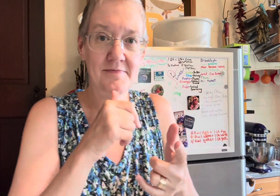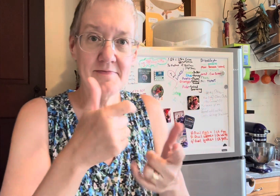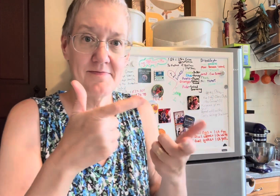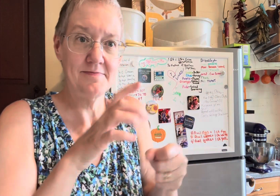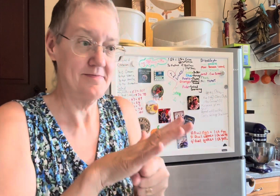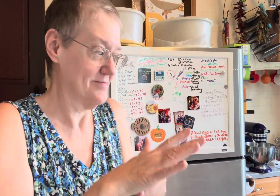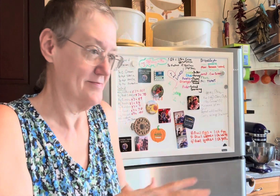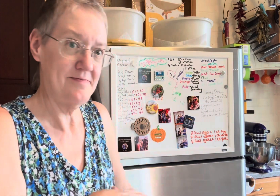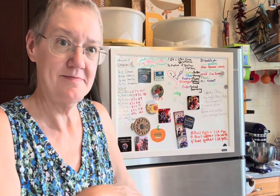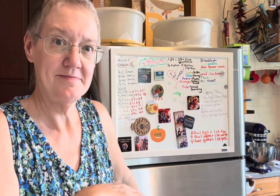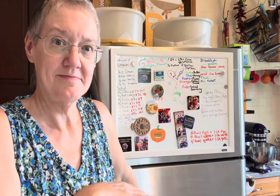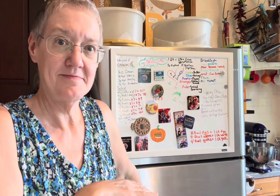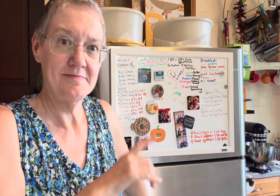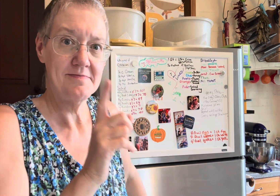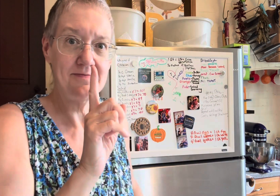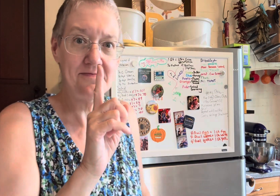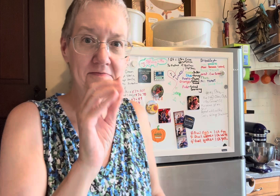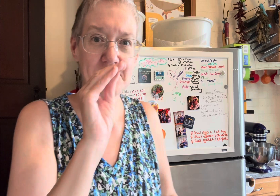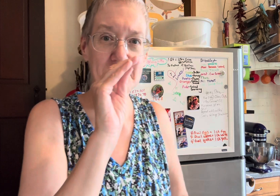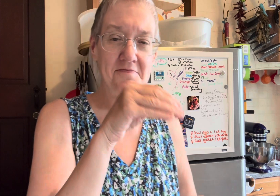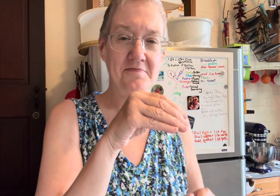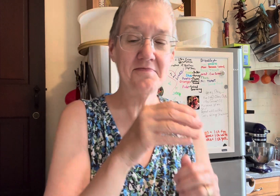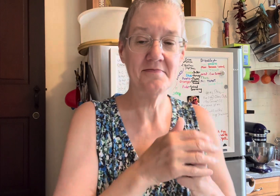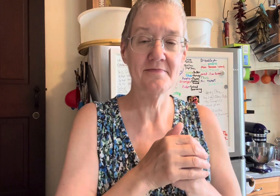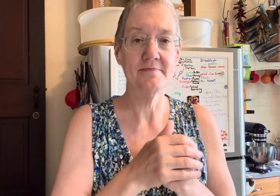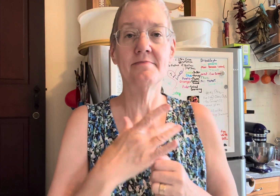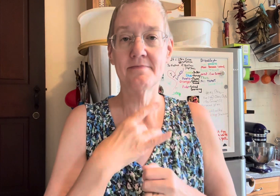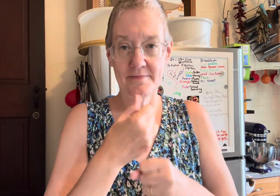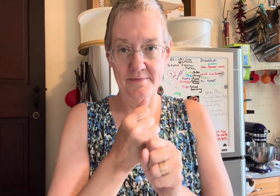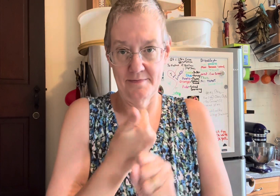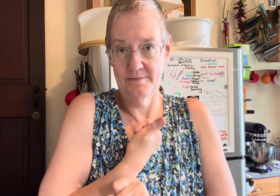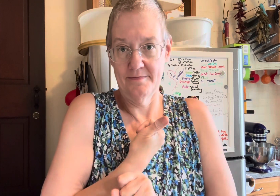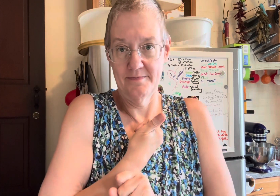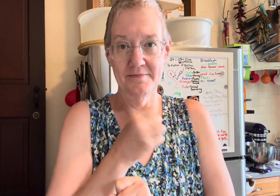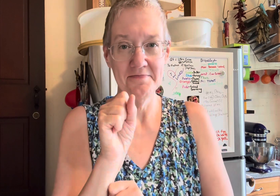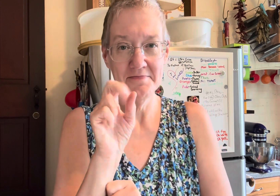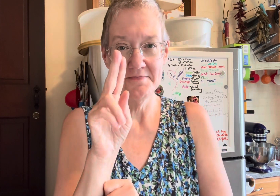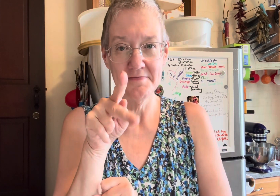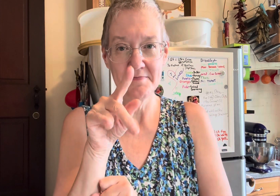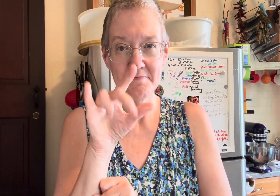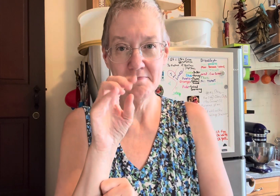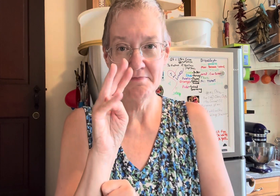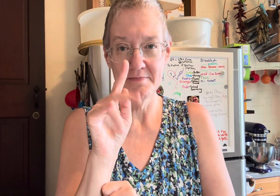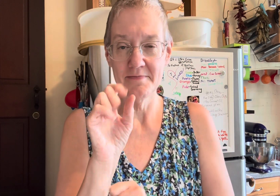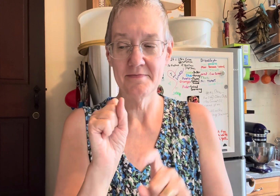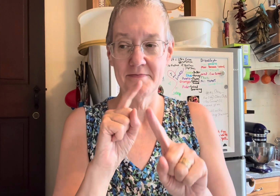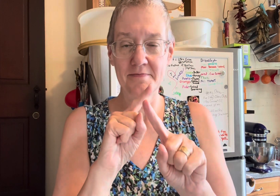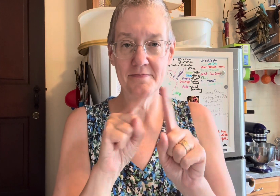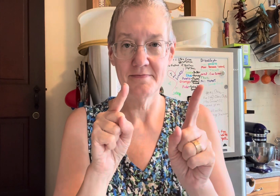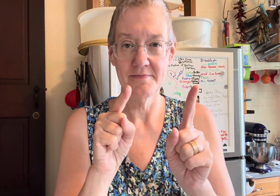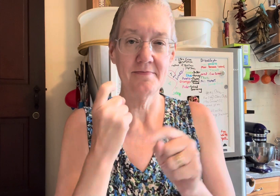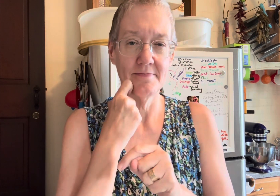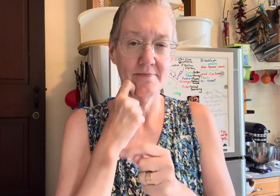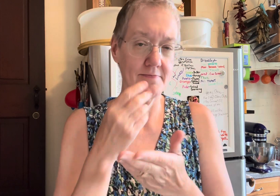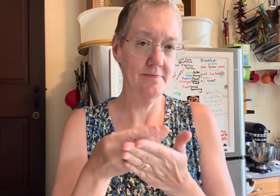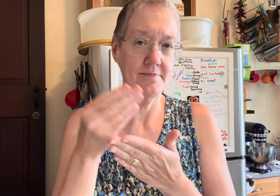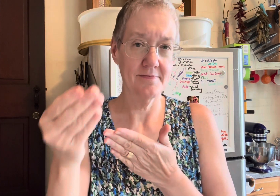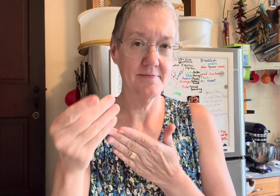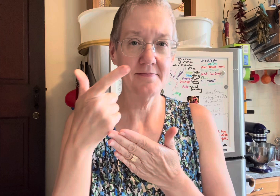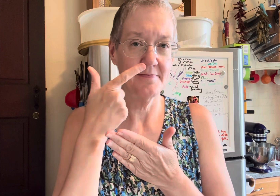harvest and then not have enough room in the fridge to keep them fresh. So I like to make the supplements myself, but lately